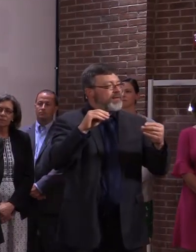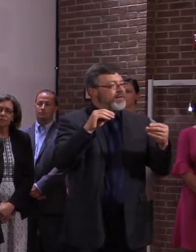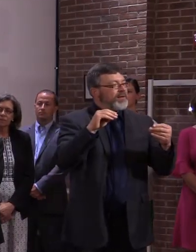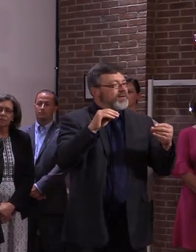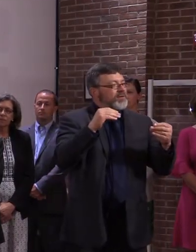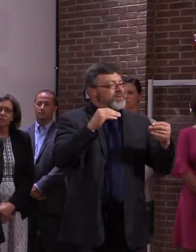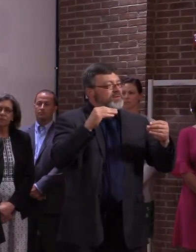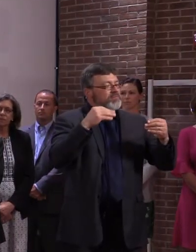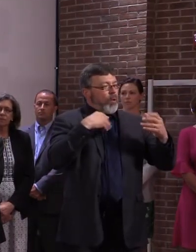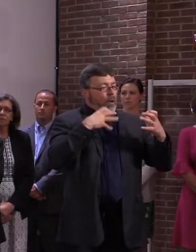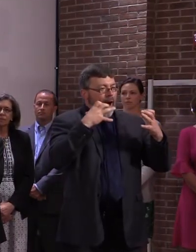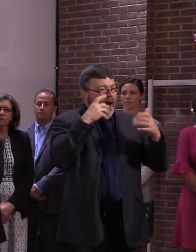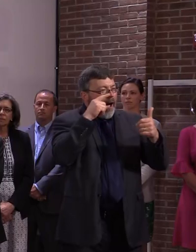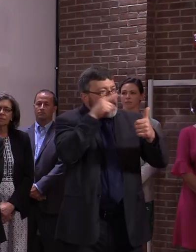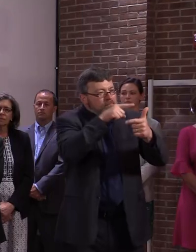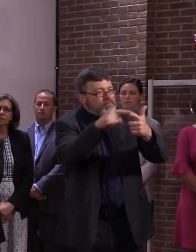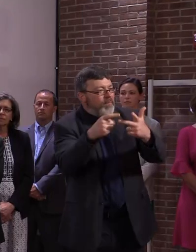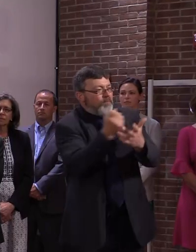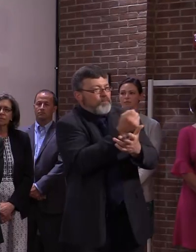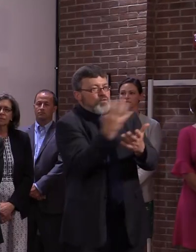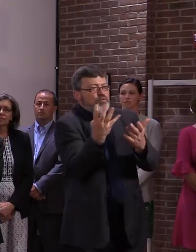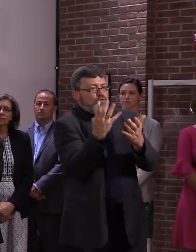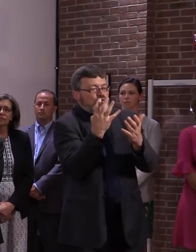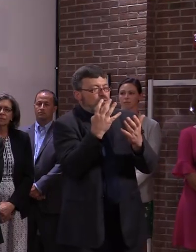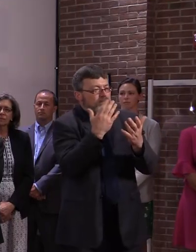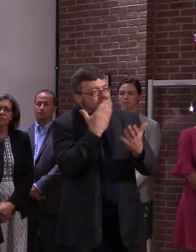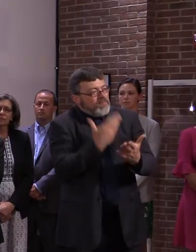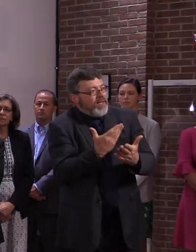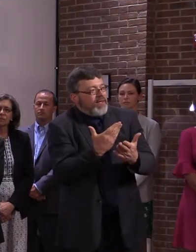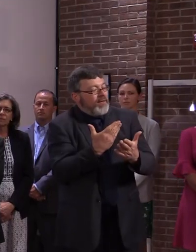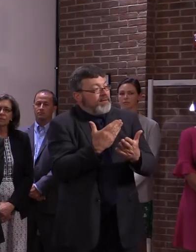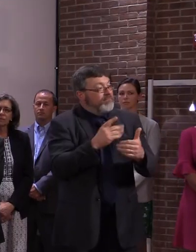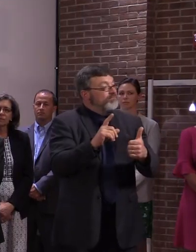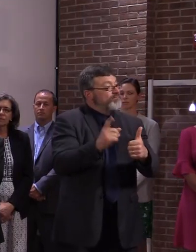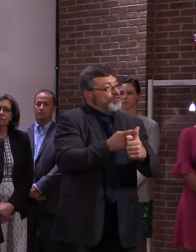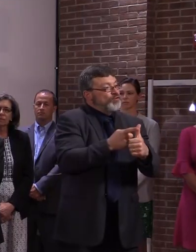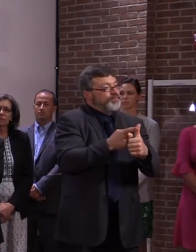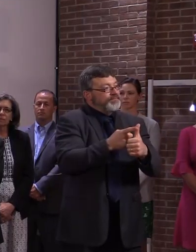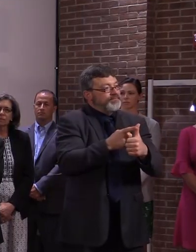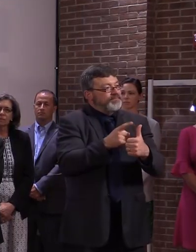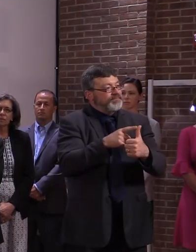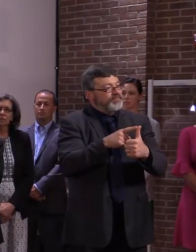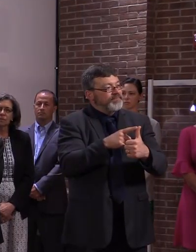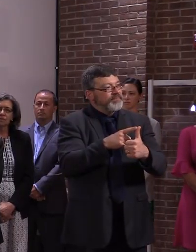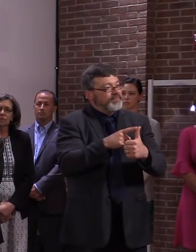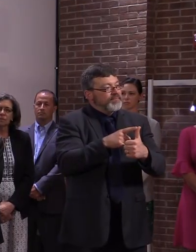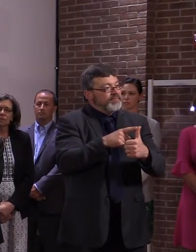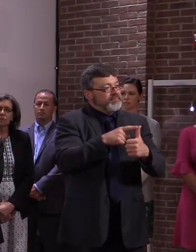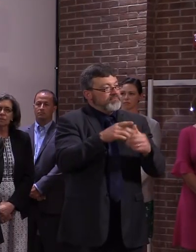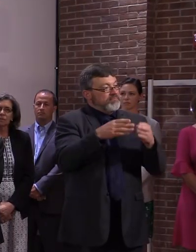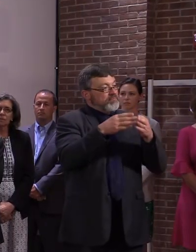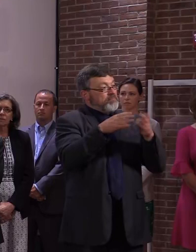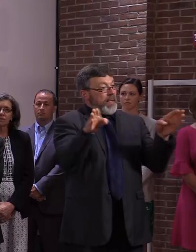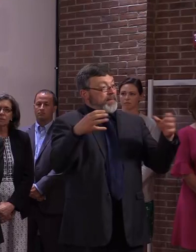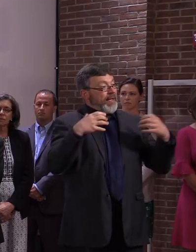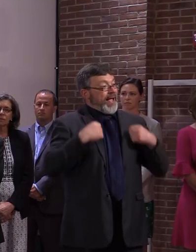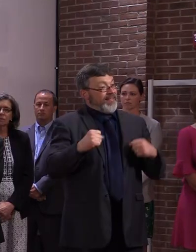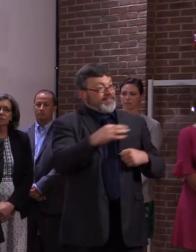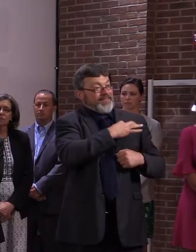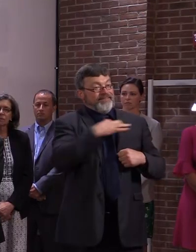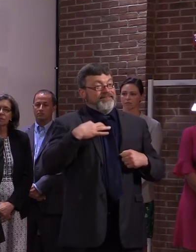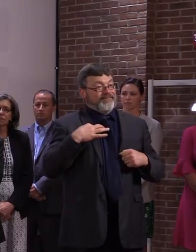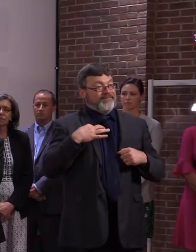few thank yous. I'd like to start by singling out our public health staff for